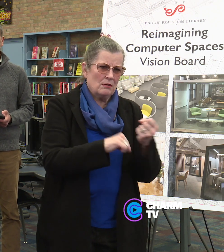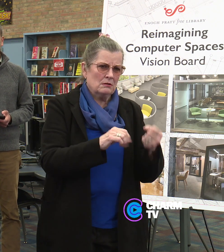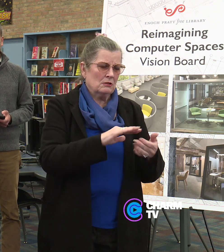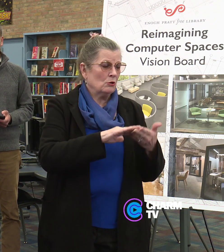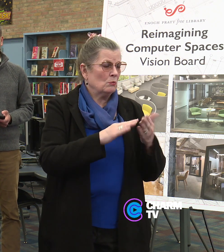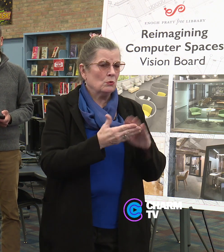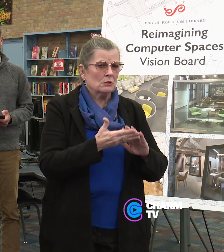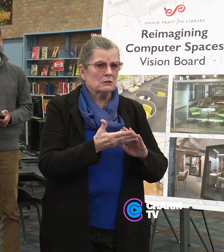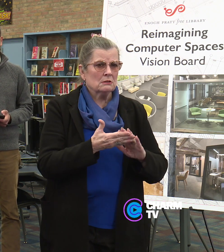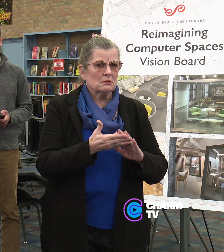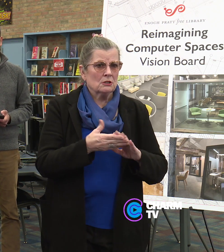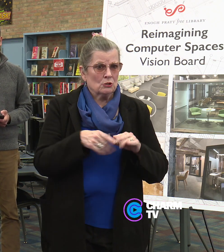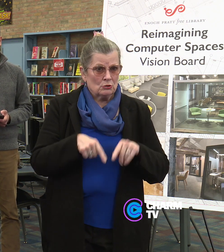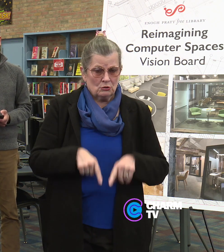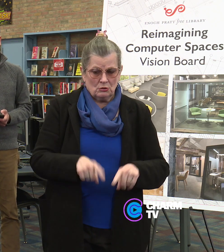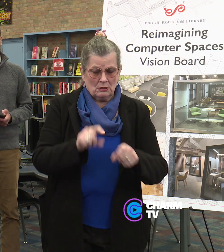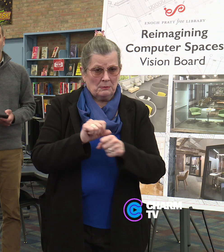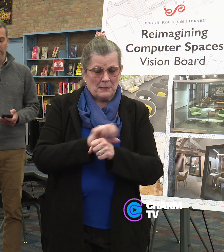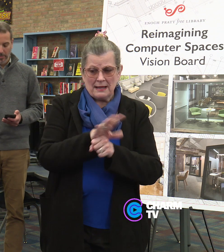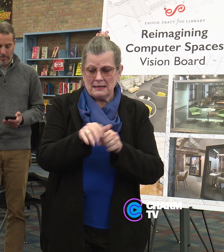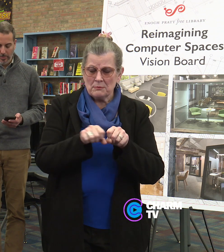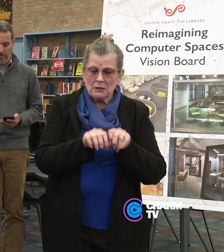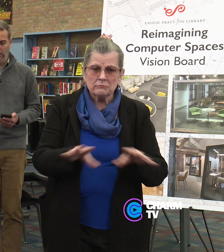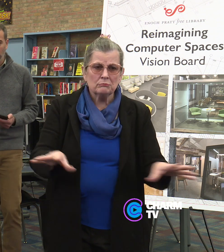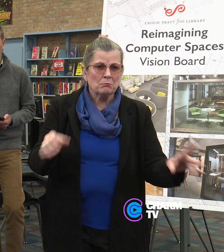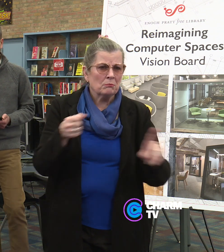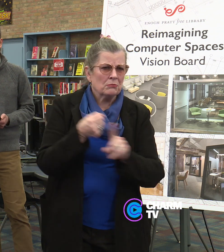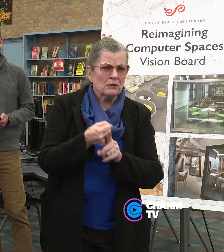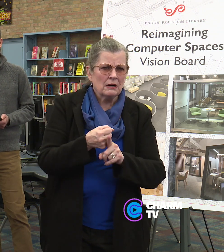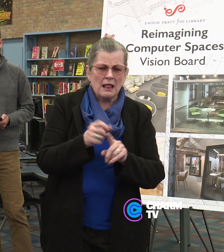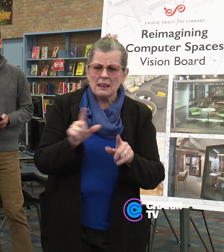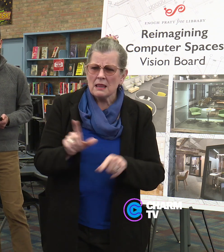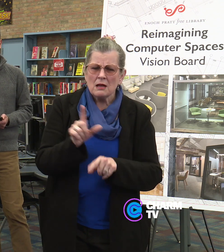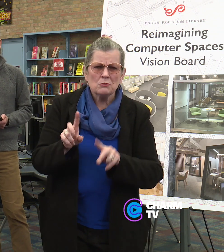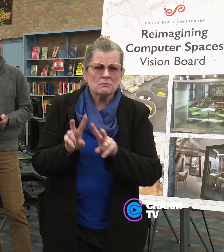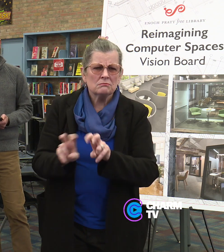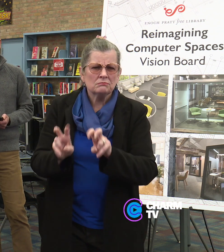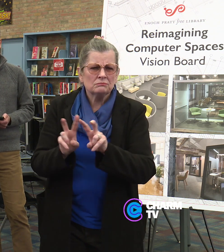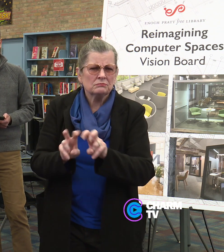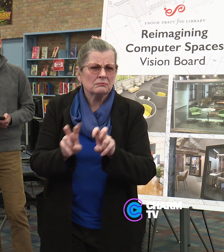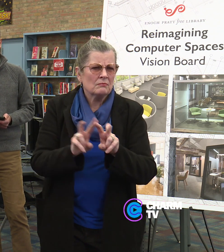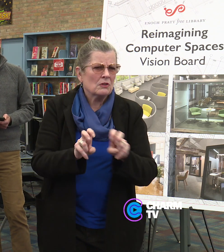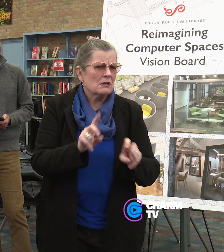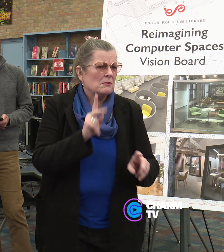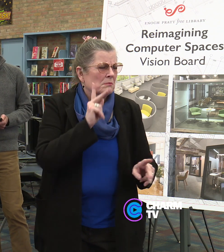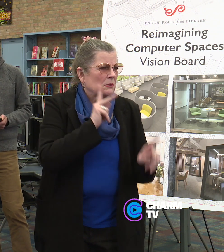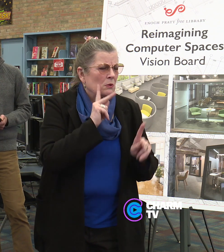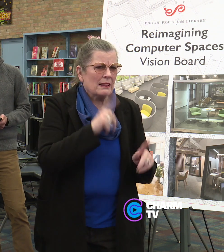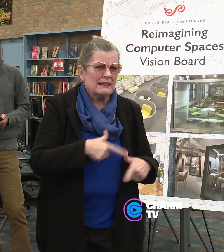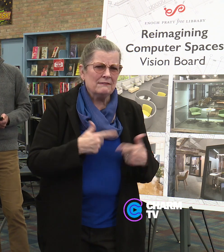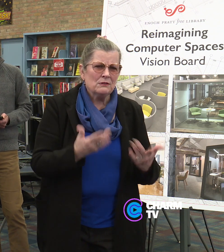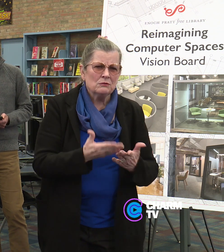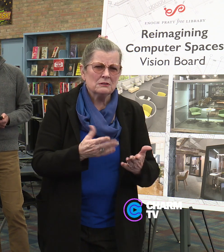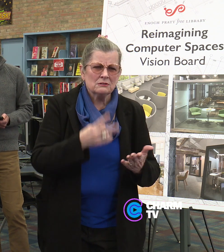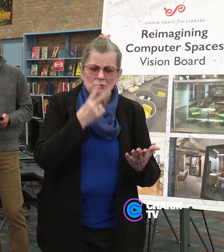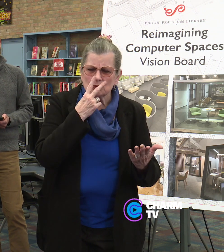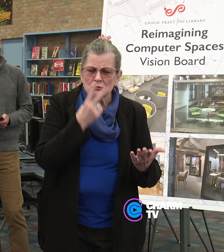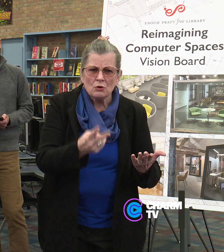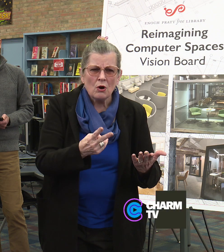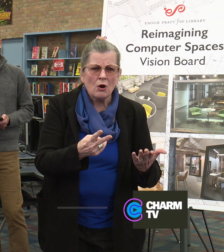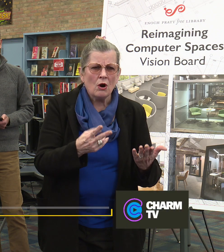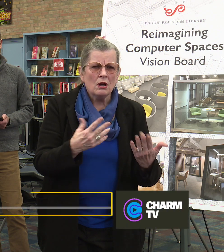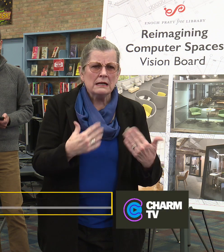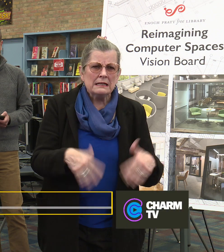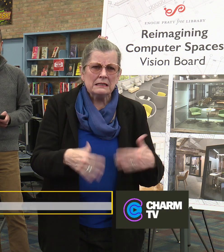pandemic, the Pratt Library analyzed the needs of our residents, especially our students, and saw that there was a growing need